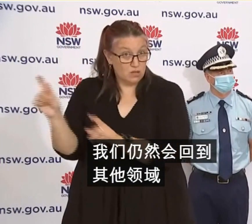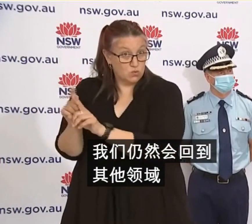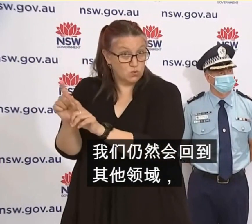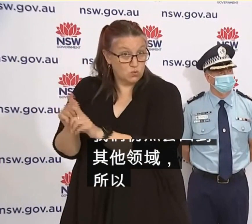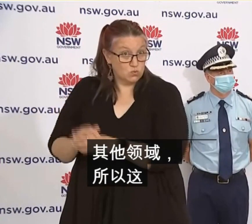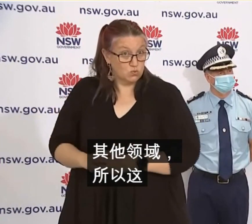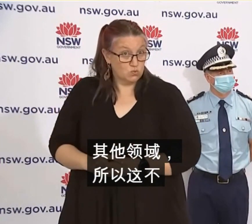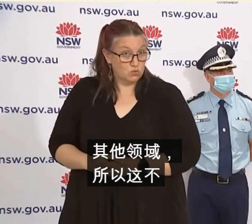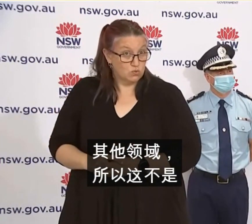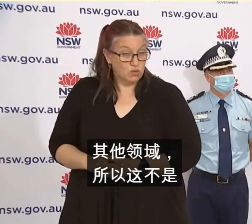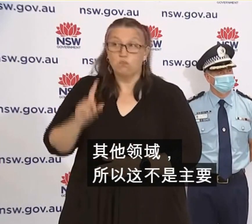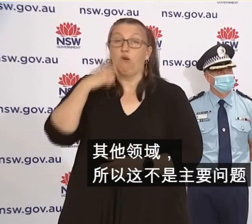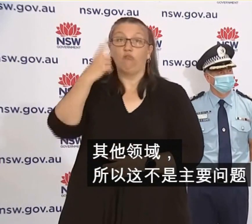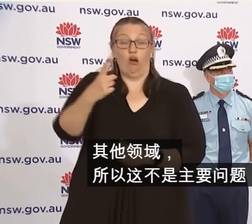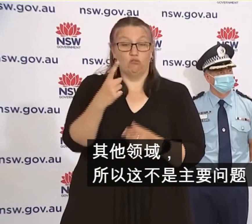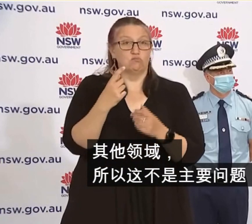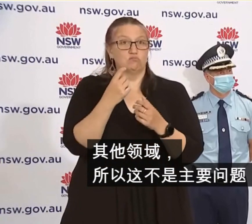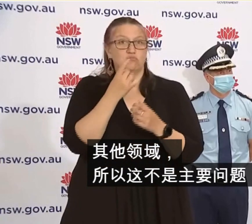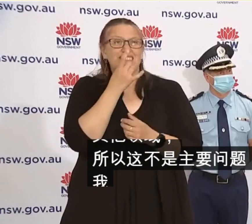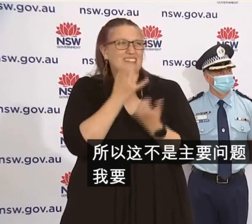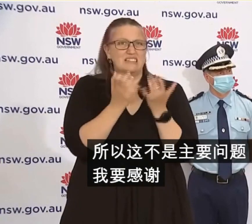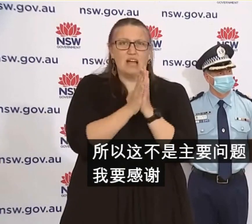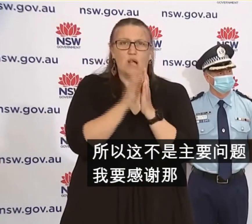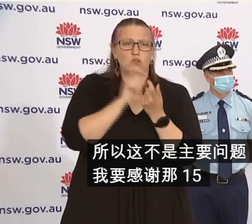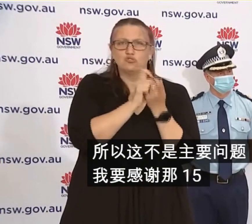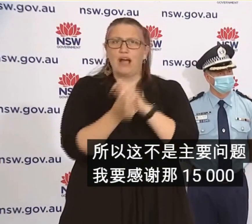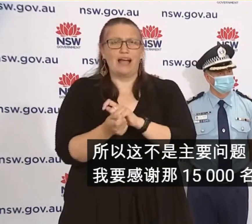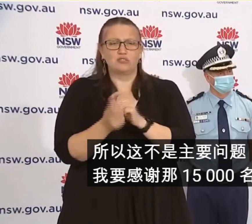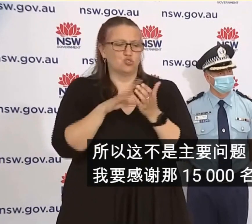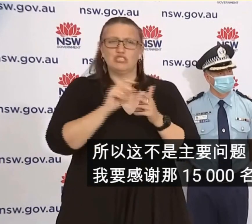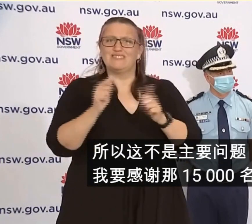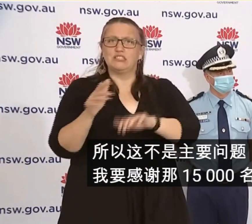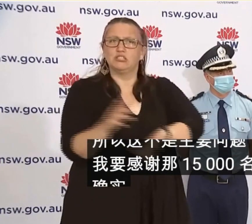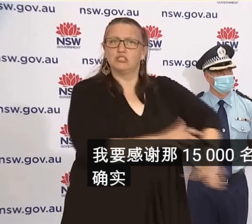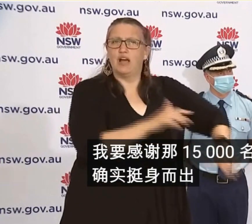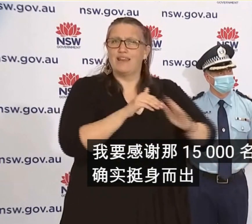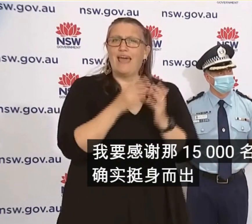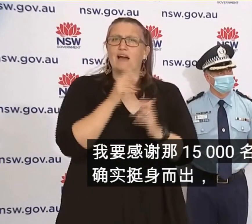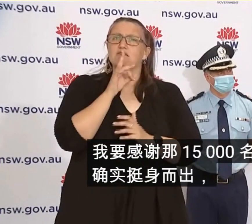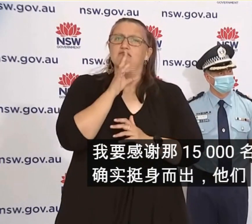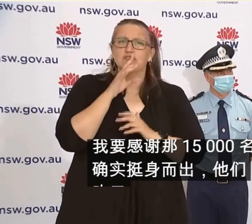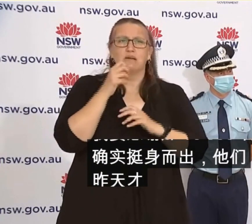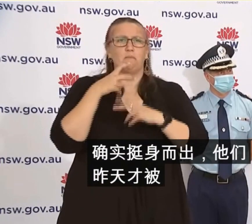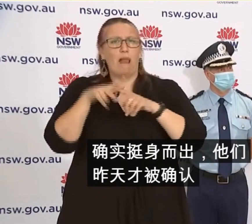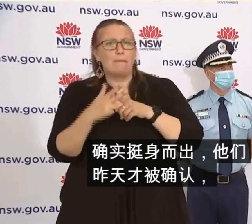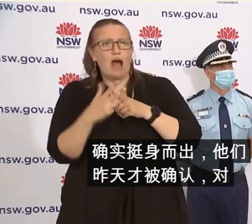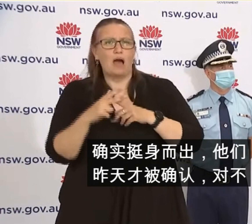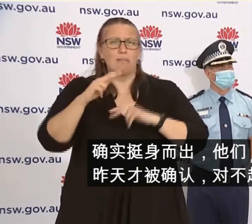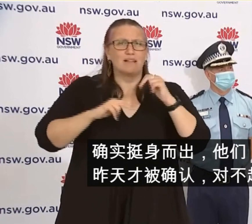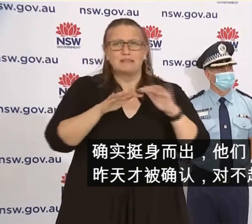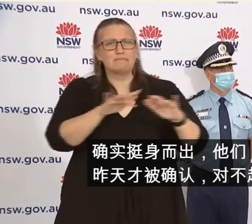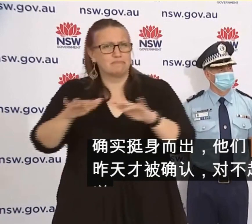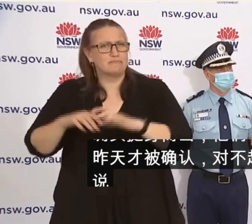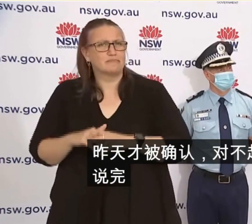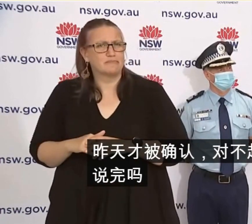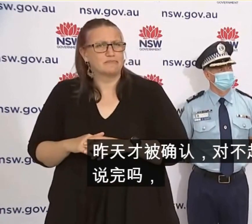more Pfizer comes on board. So that's not a major concern. But I want to thank the 15,000 students who did come forward. They were only identified yesterday.